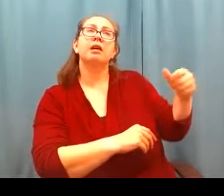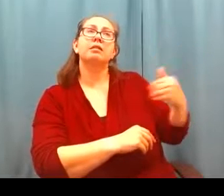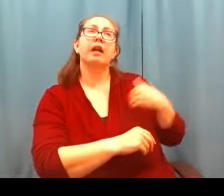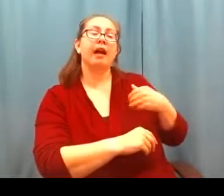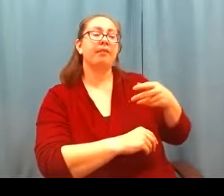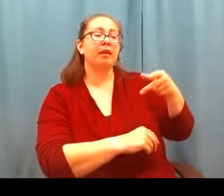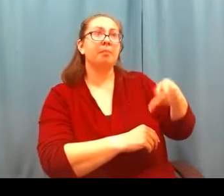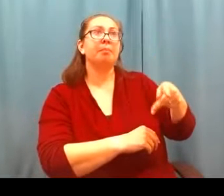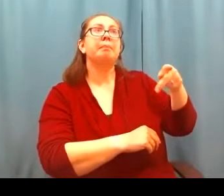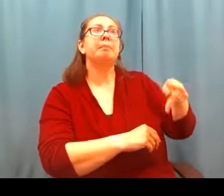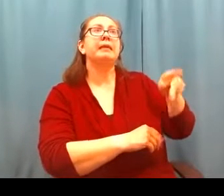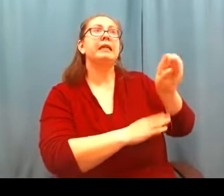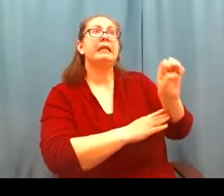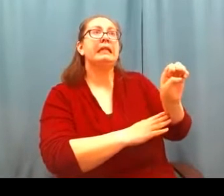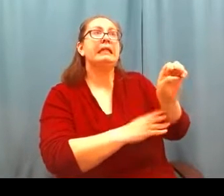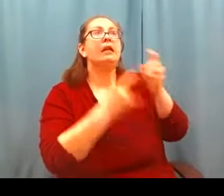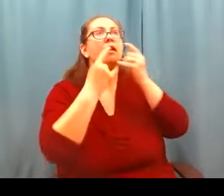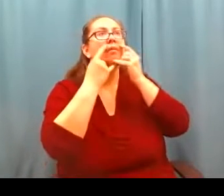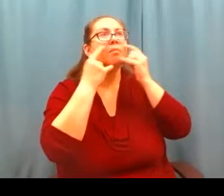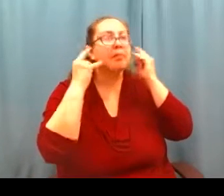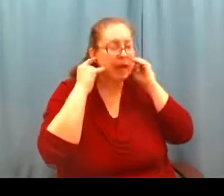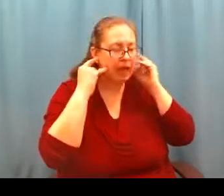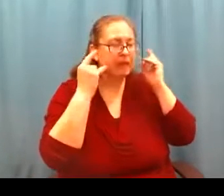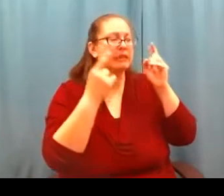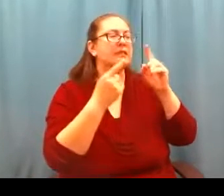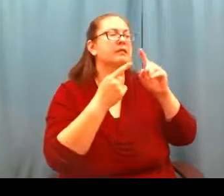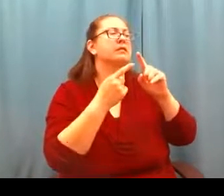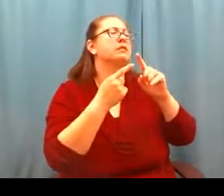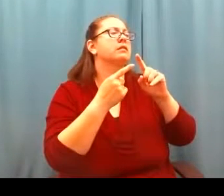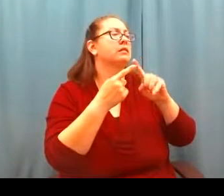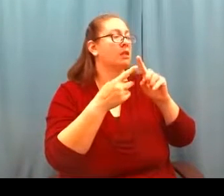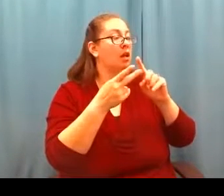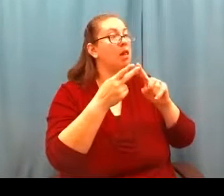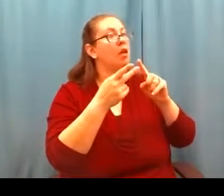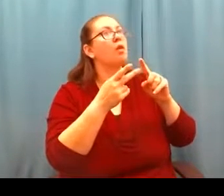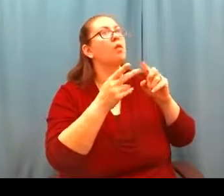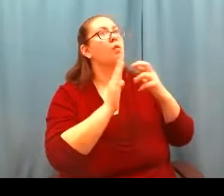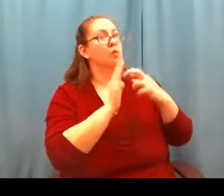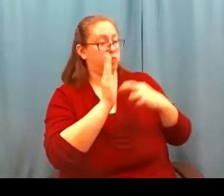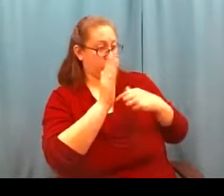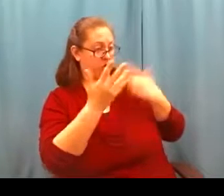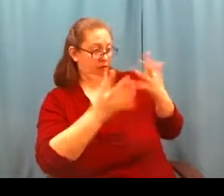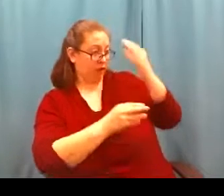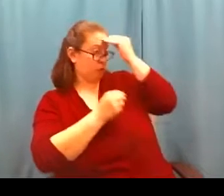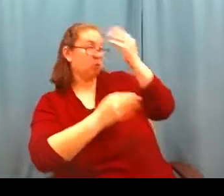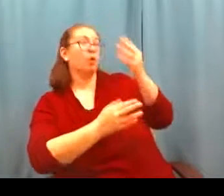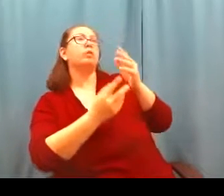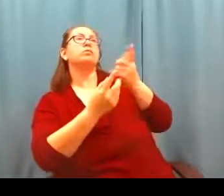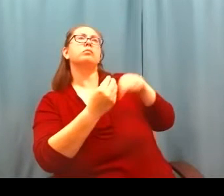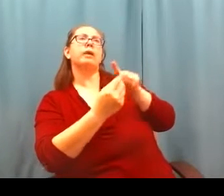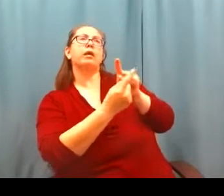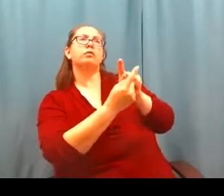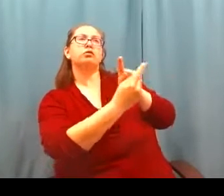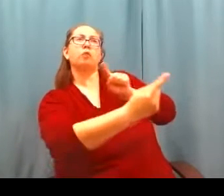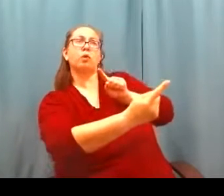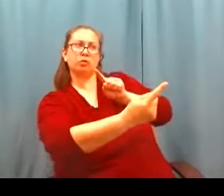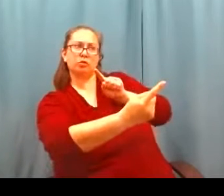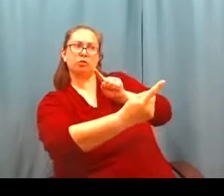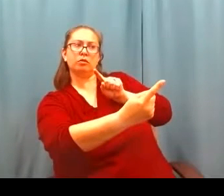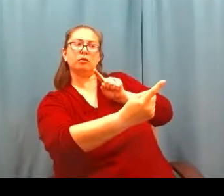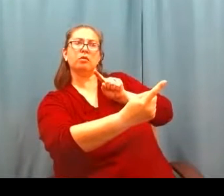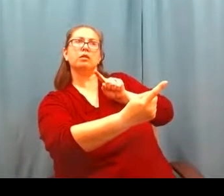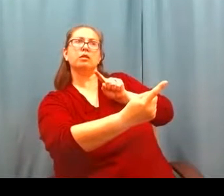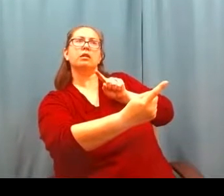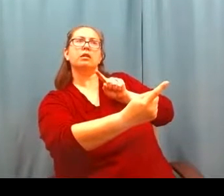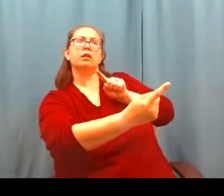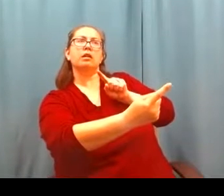have the masks, as long as you follow the guidelines of social distancing. We did issue, and it's